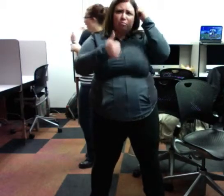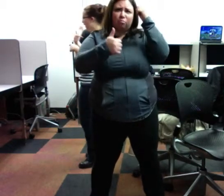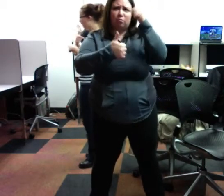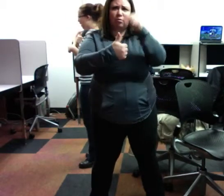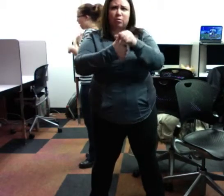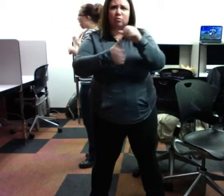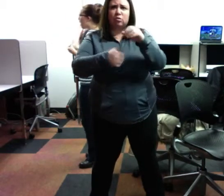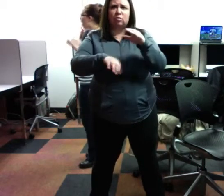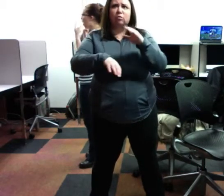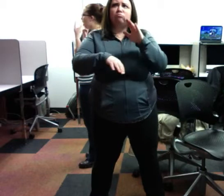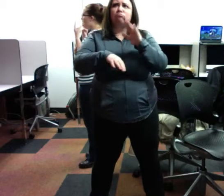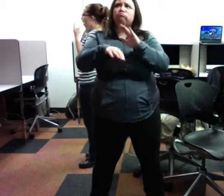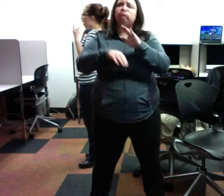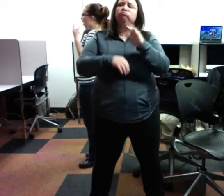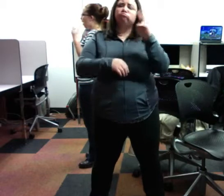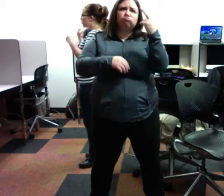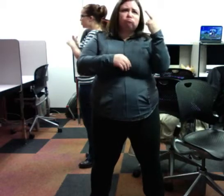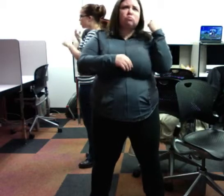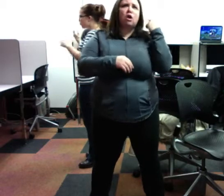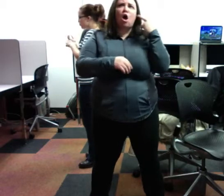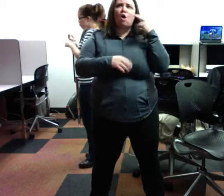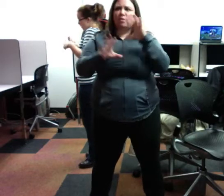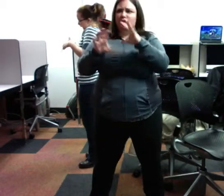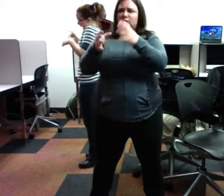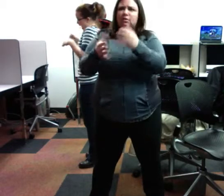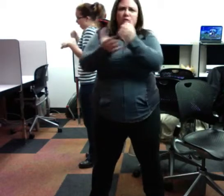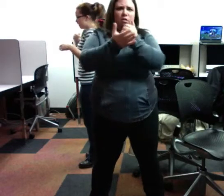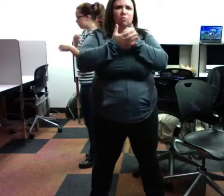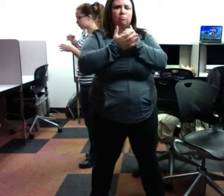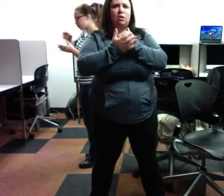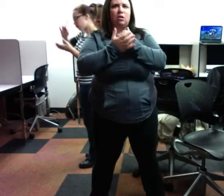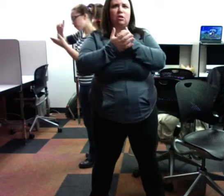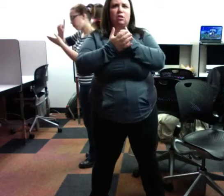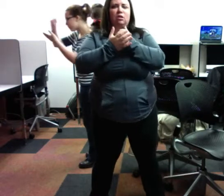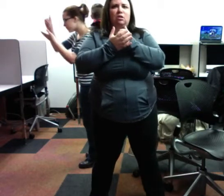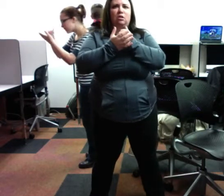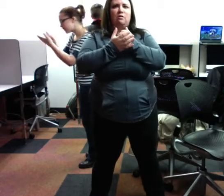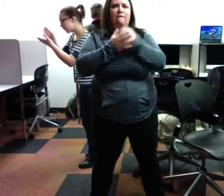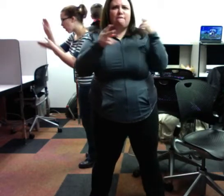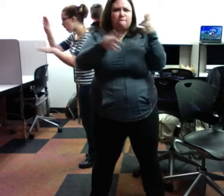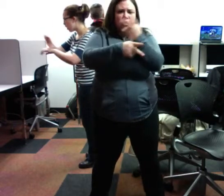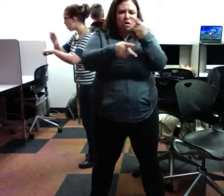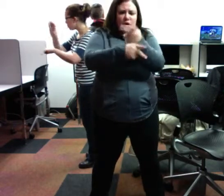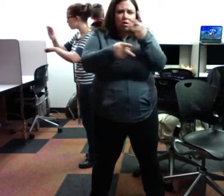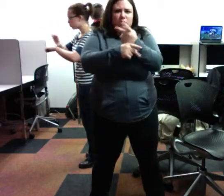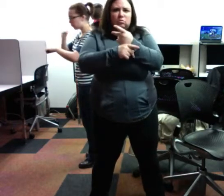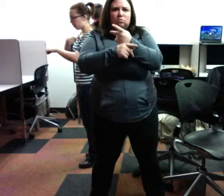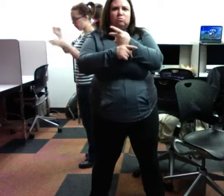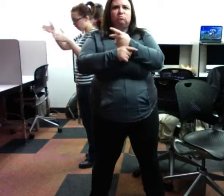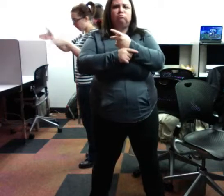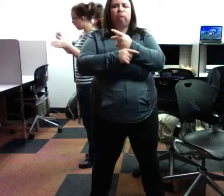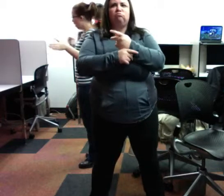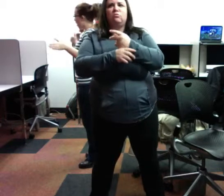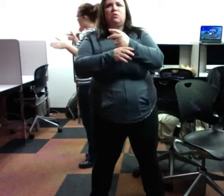the first computer with beautiful typography. If I had never dropped in on that single course in college, the Mac would have never had